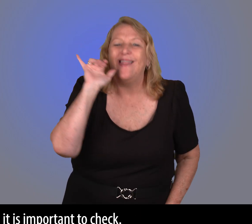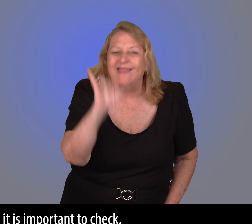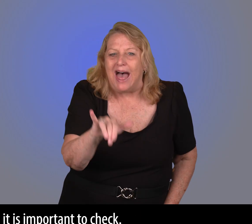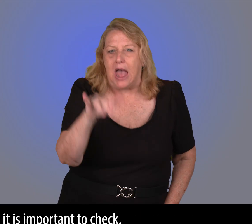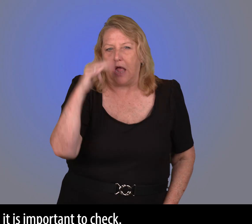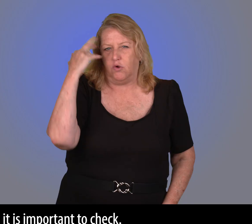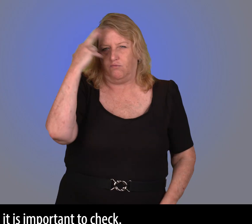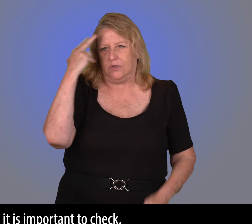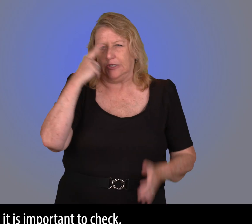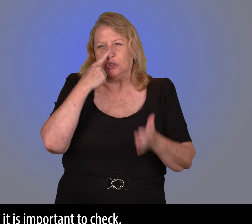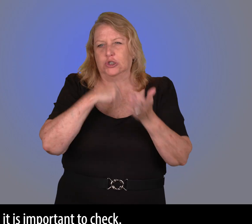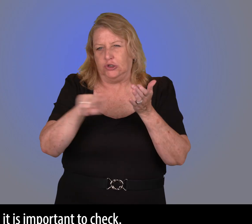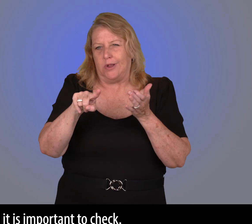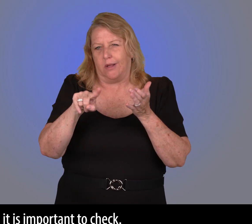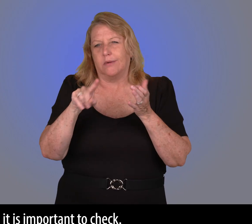important to check.